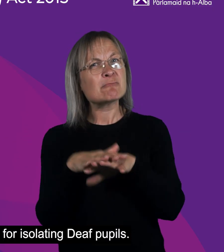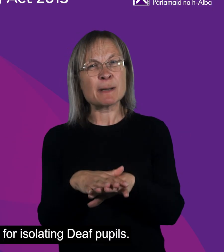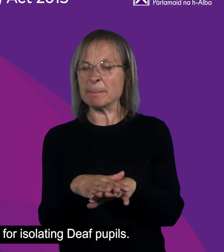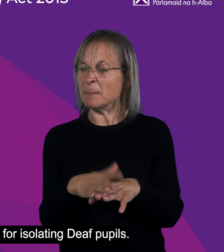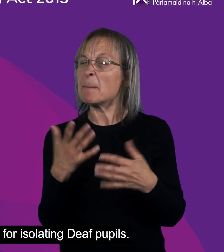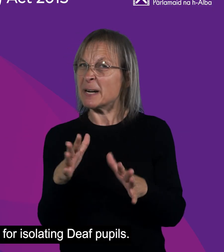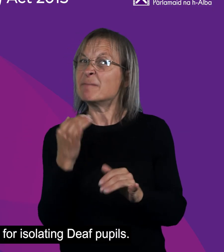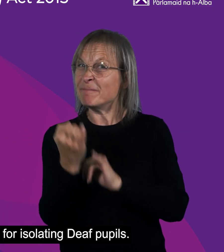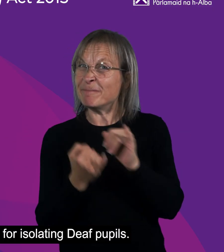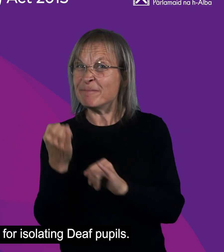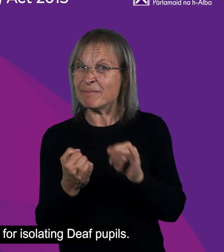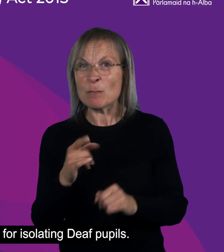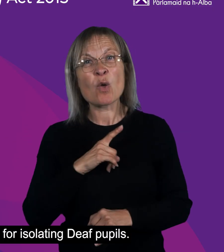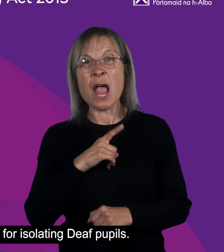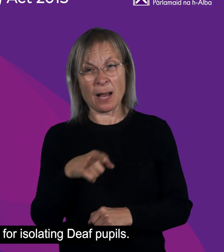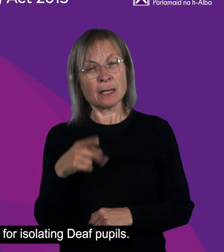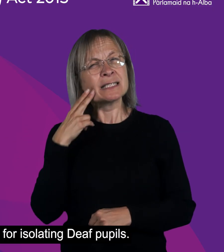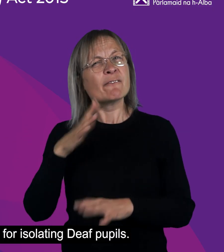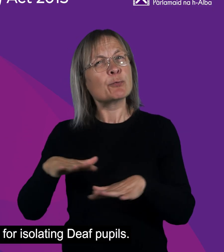Mainstreaming was criticized for isolating deaf pupils.